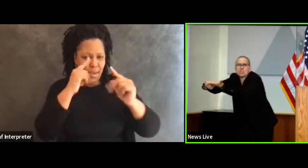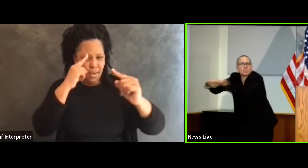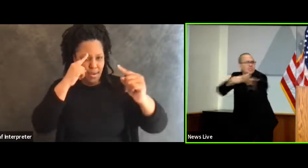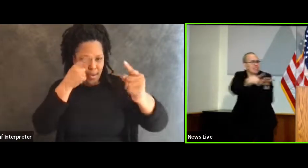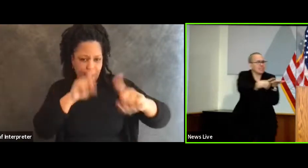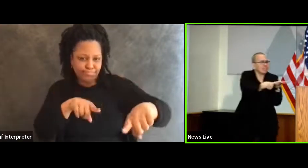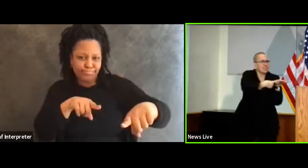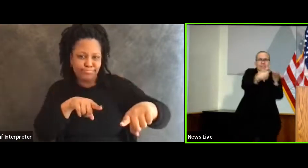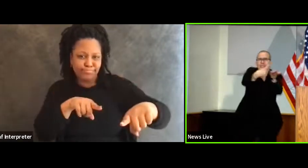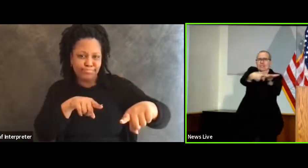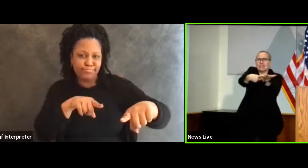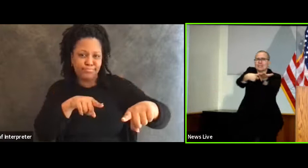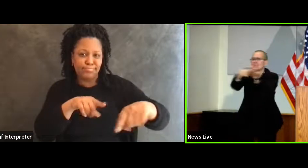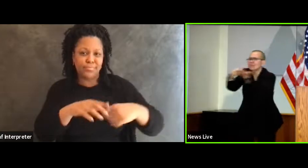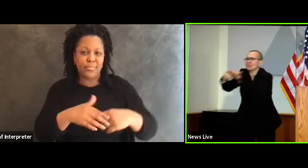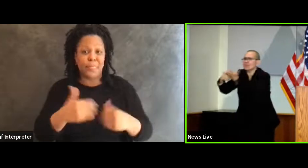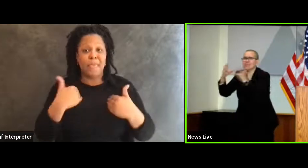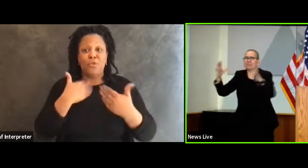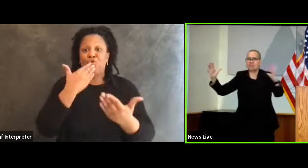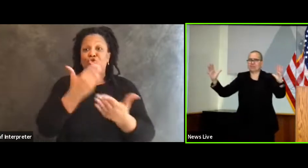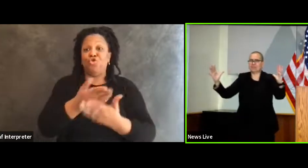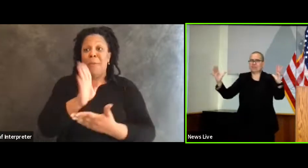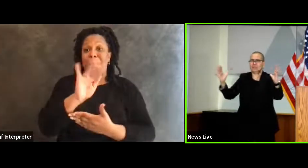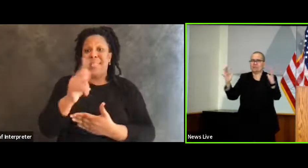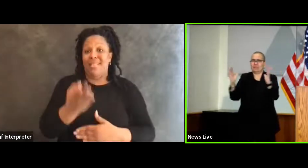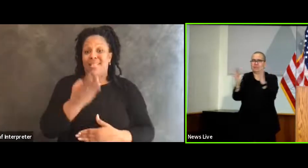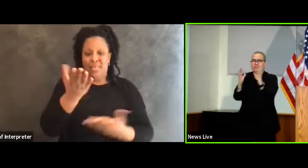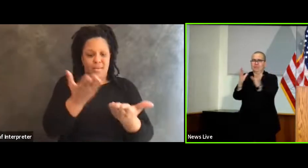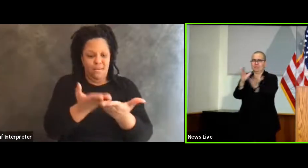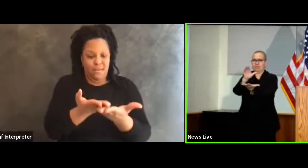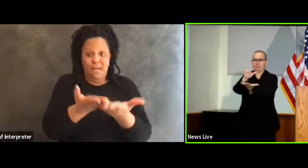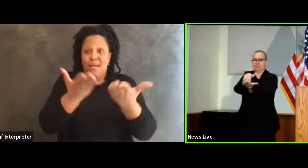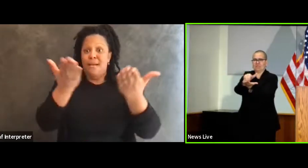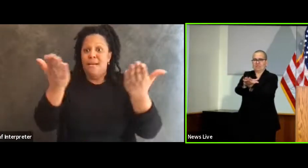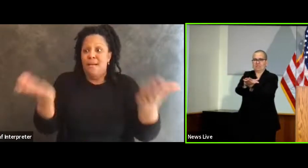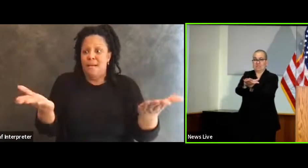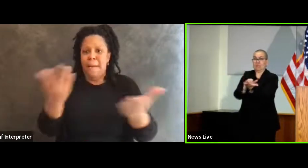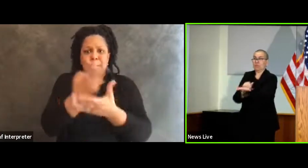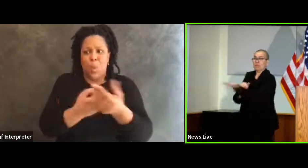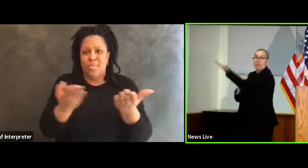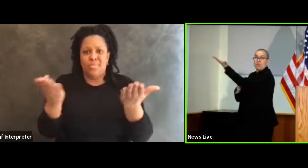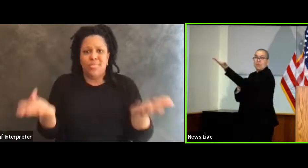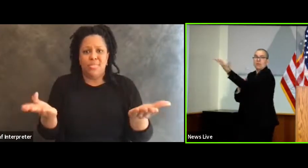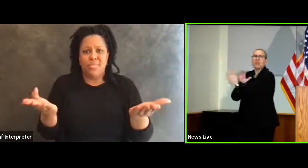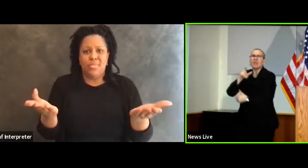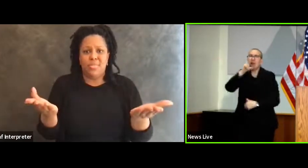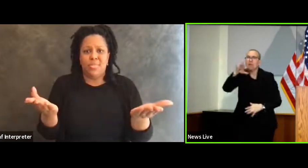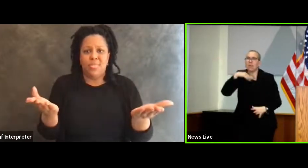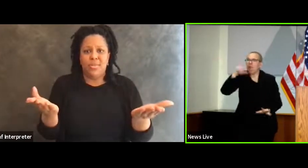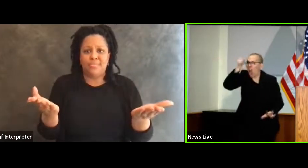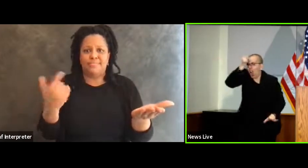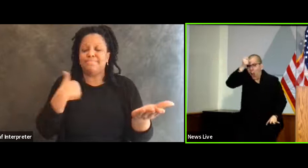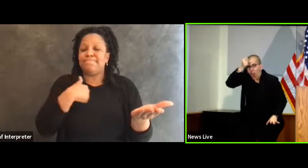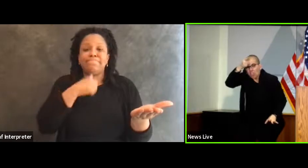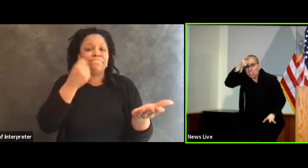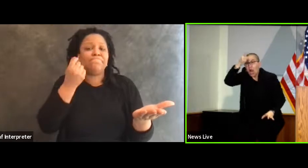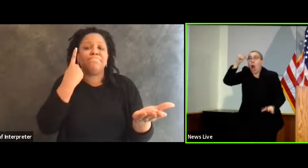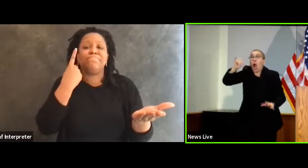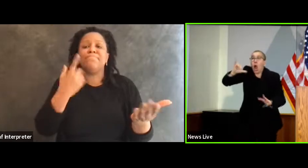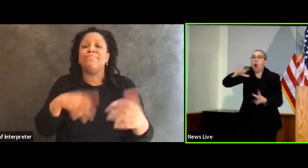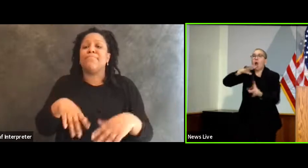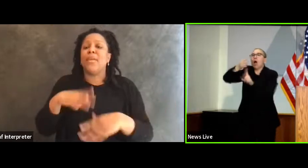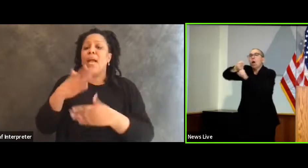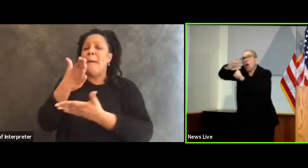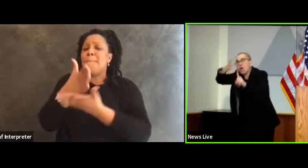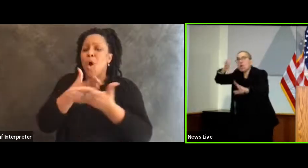share a perspective. We don't want to intimately understand every single area of state budget and state law. We want the